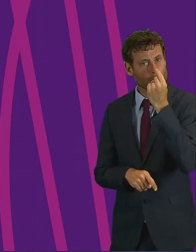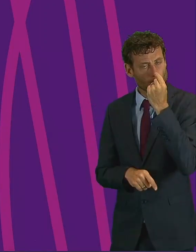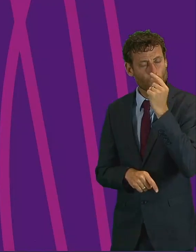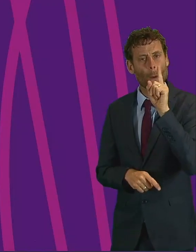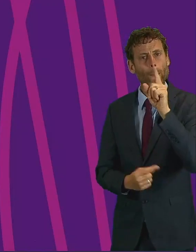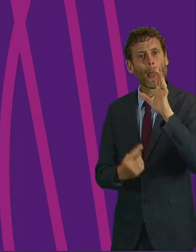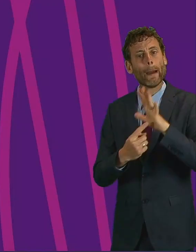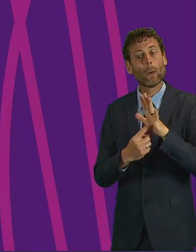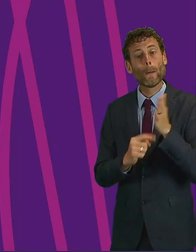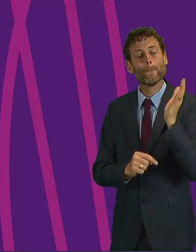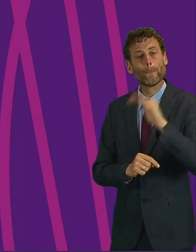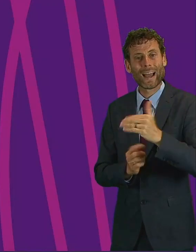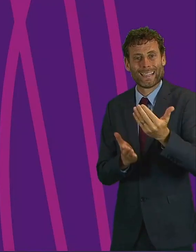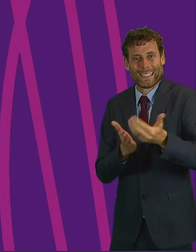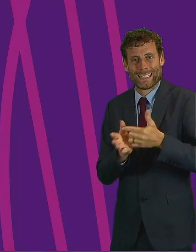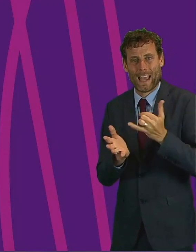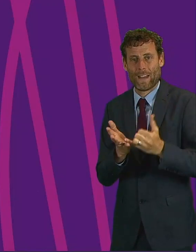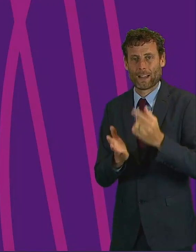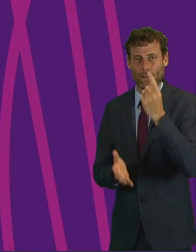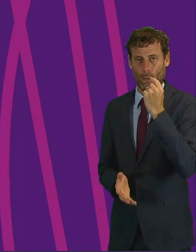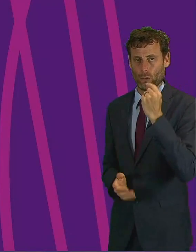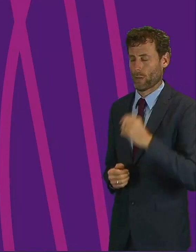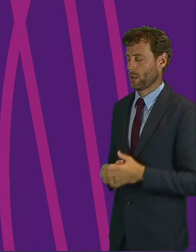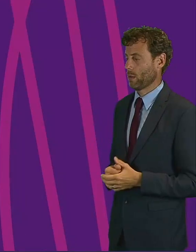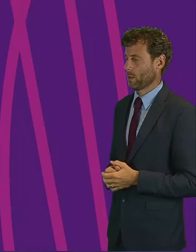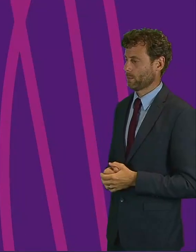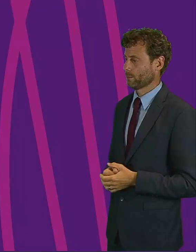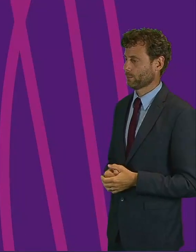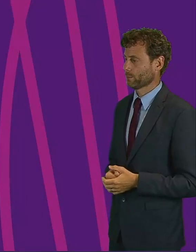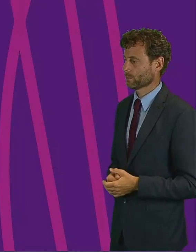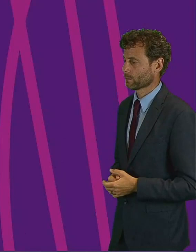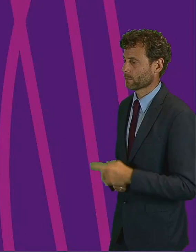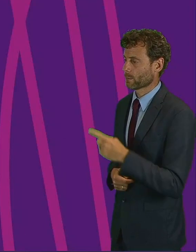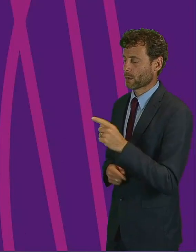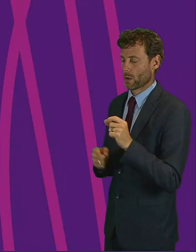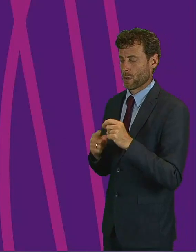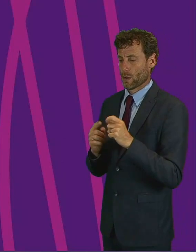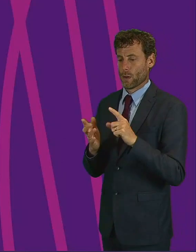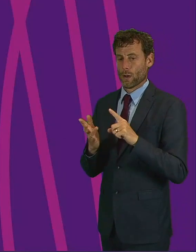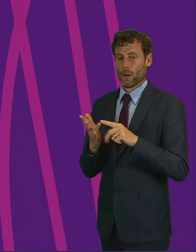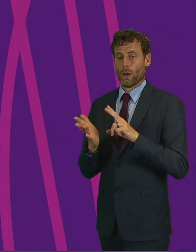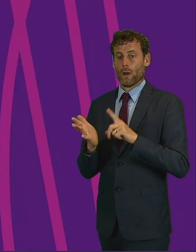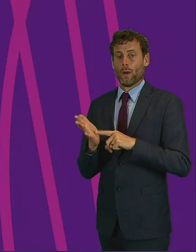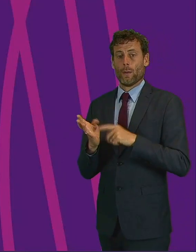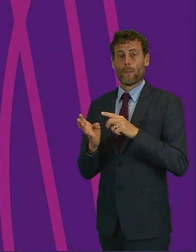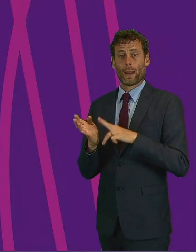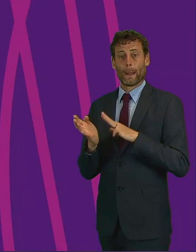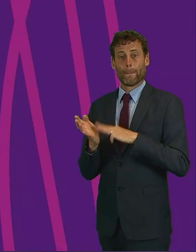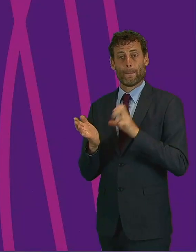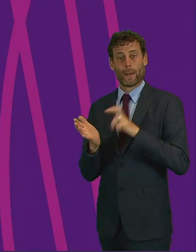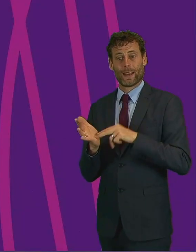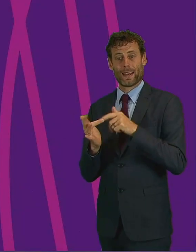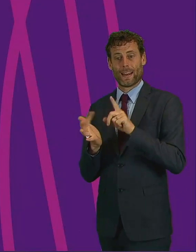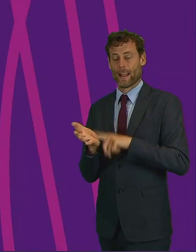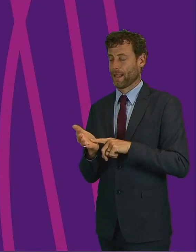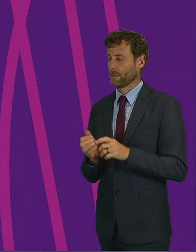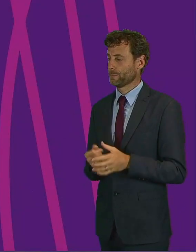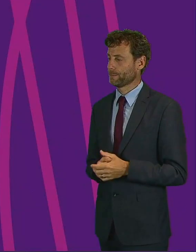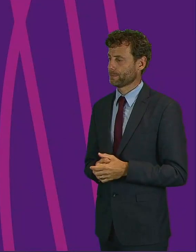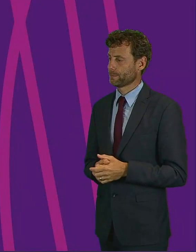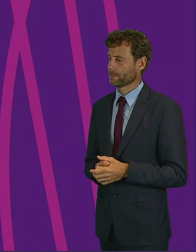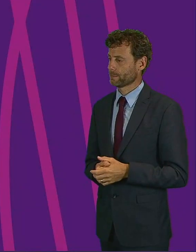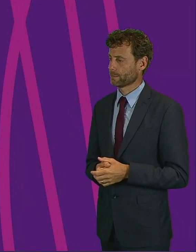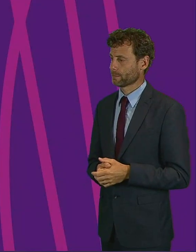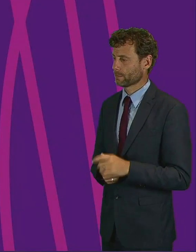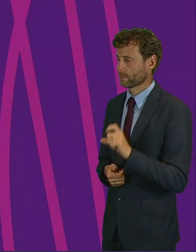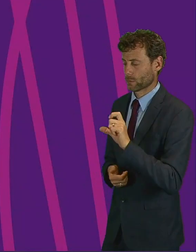as possible for patients across the country. Pauline McNeill, to be followed by Bob Doris. Presiding Officer. Charlotte, aged 19,